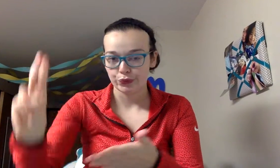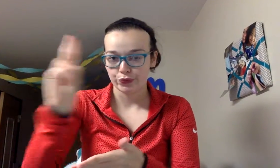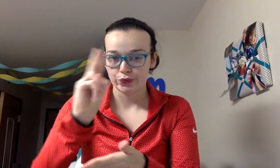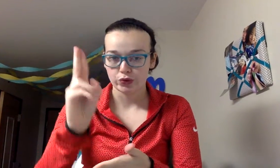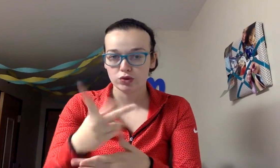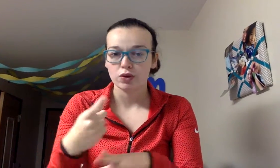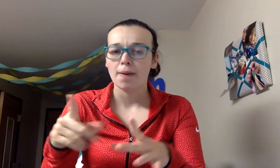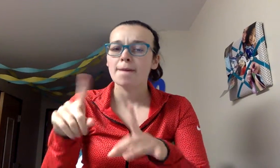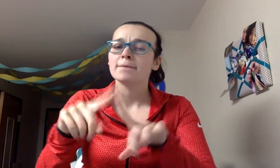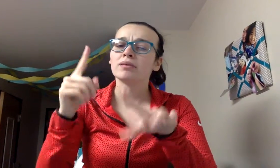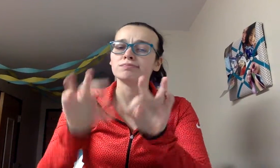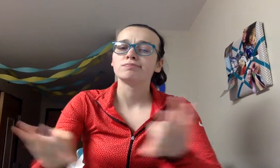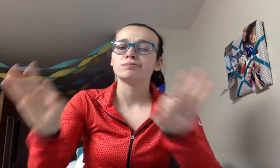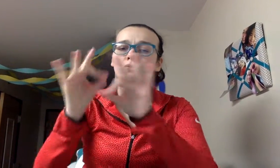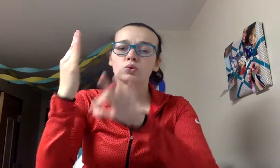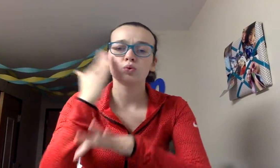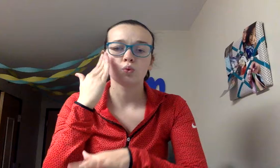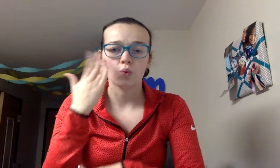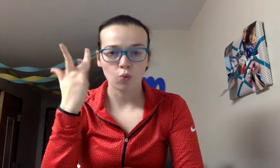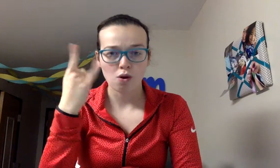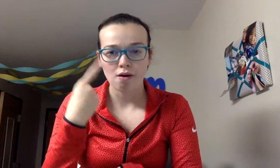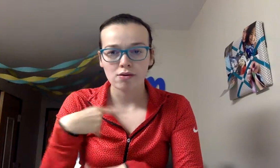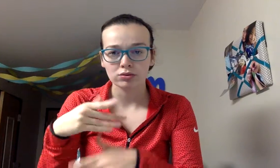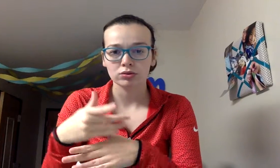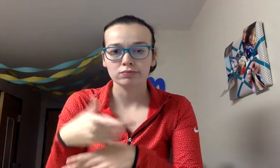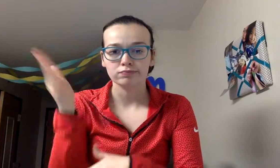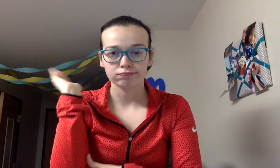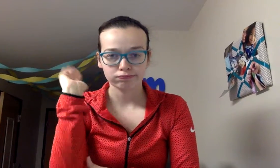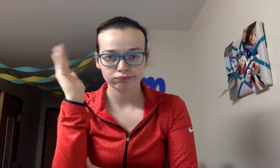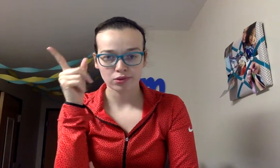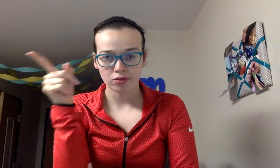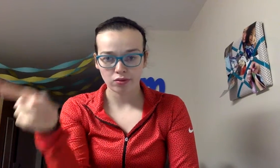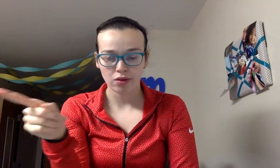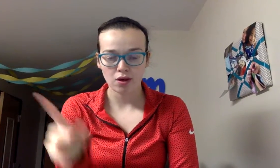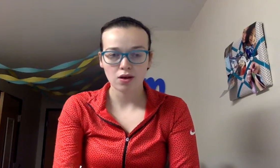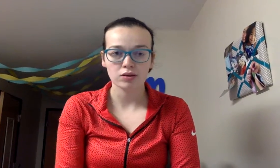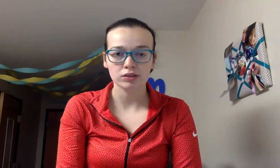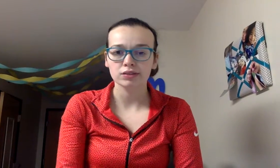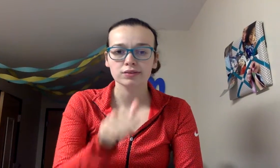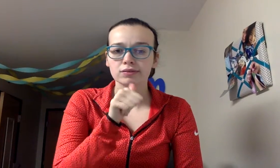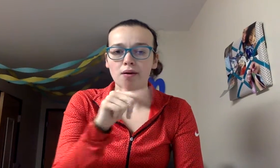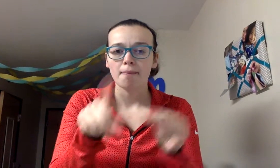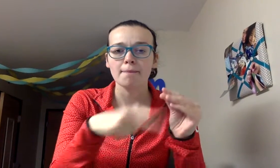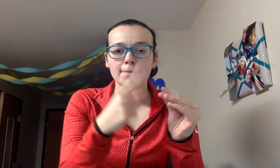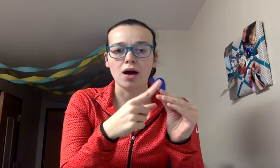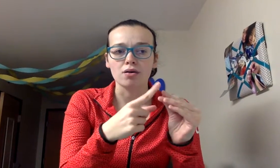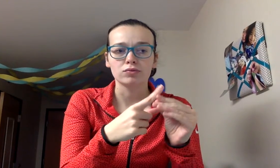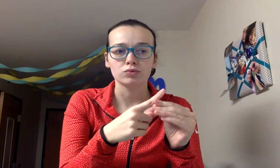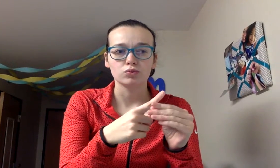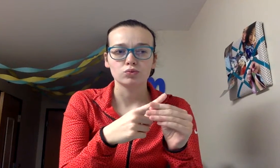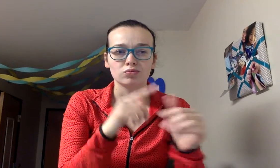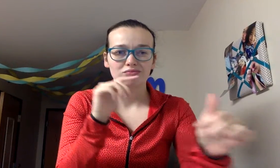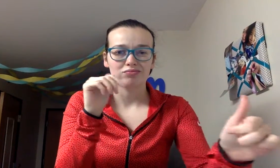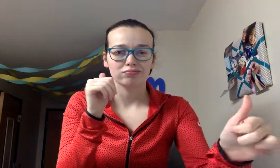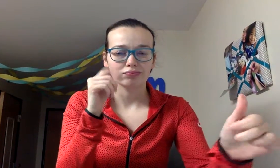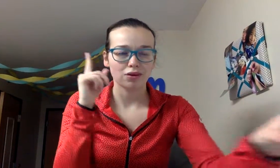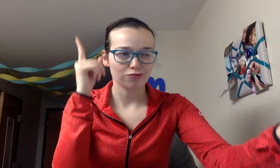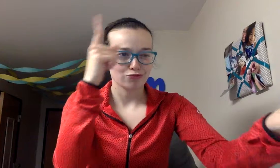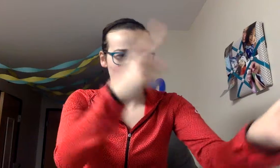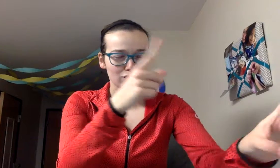Okay? The talk isn't just about how to achieve your childhood dreams. It's much broader than that. It's about how to